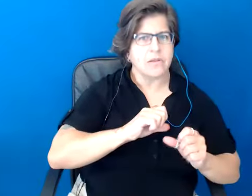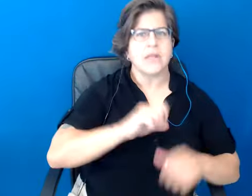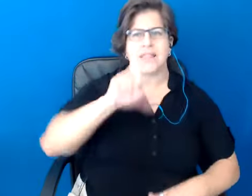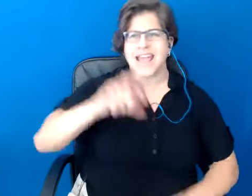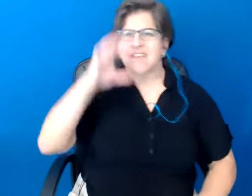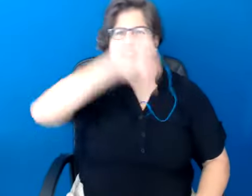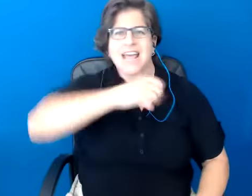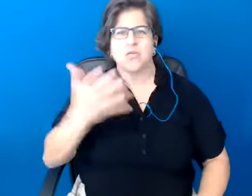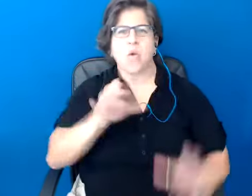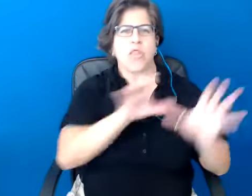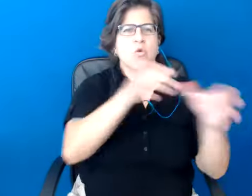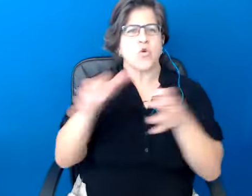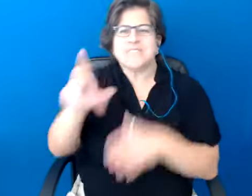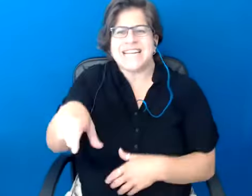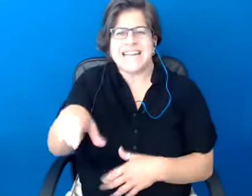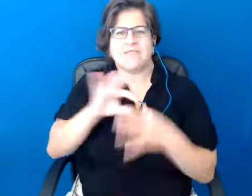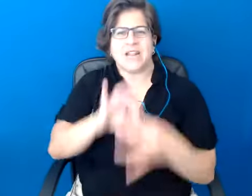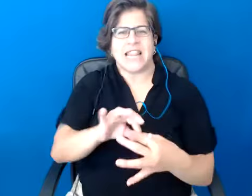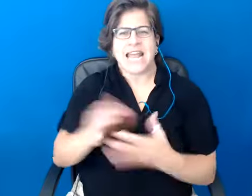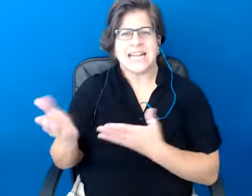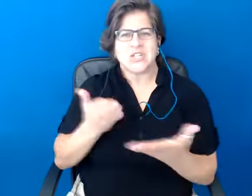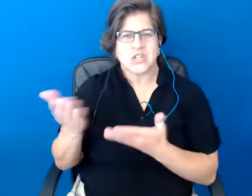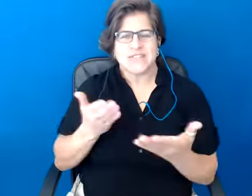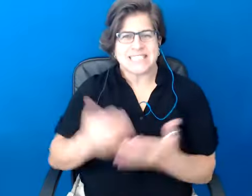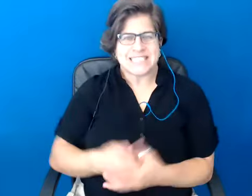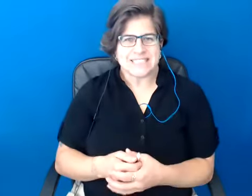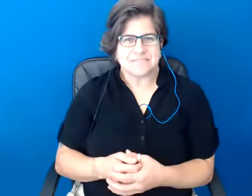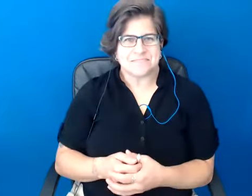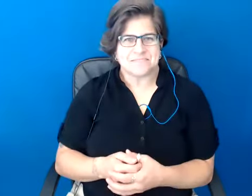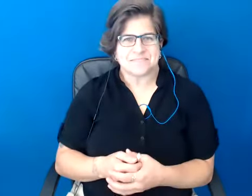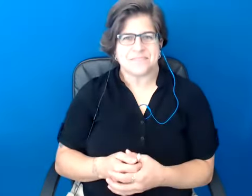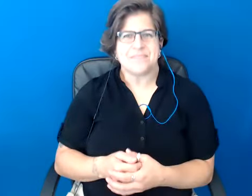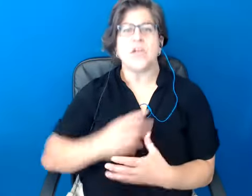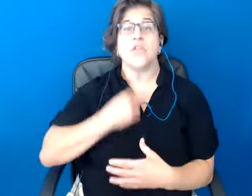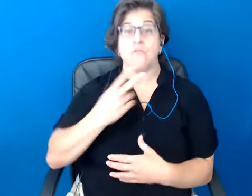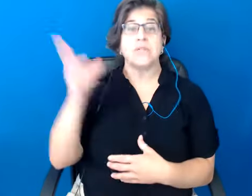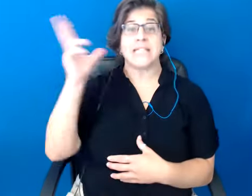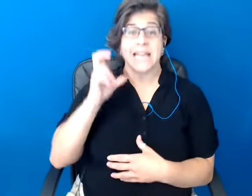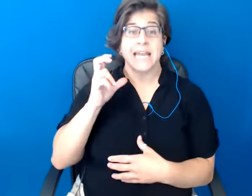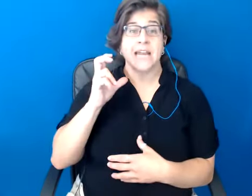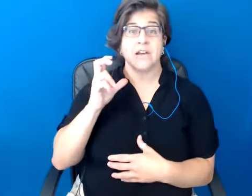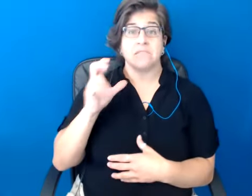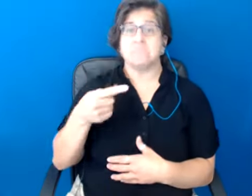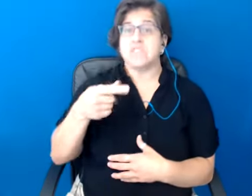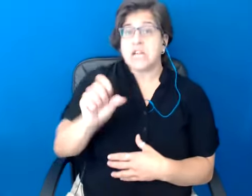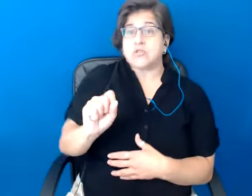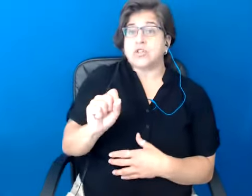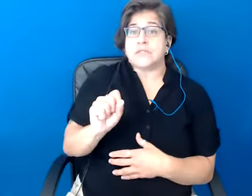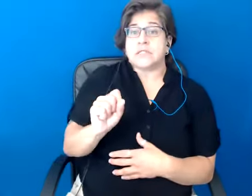not talking, then they have to guess what it is that those groups need as far as services go. The